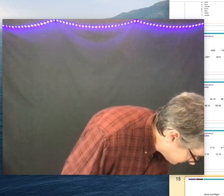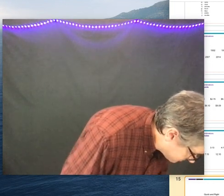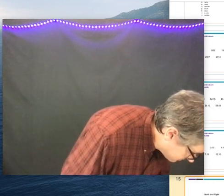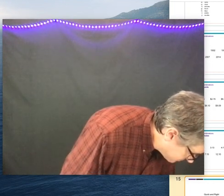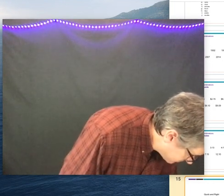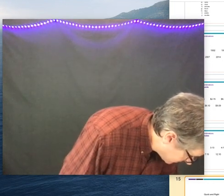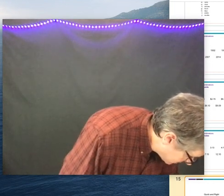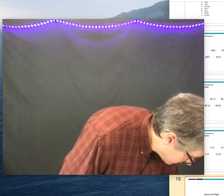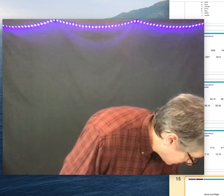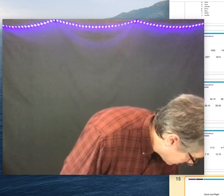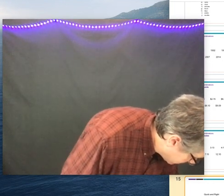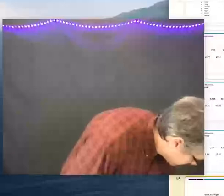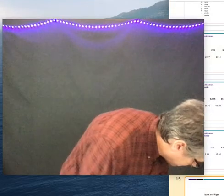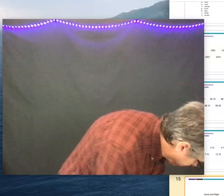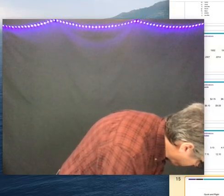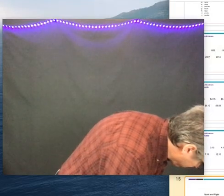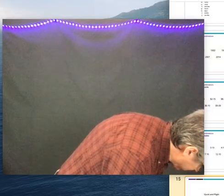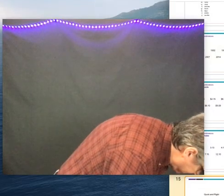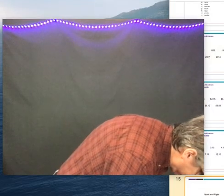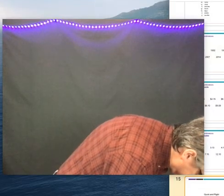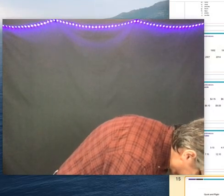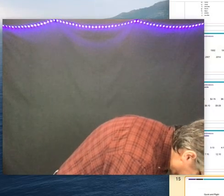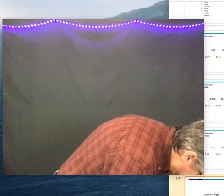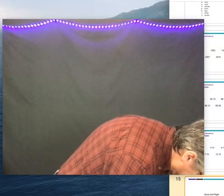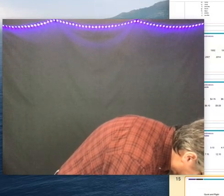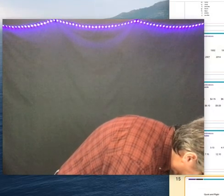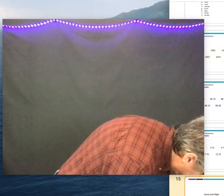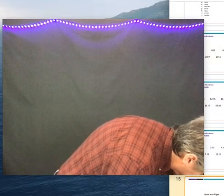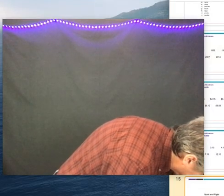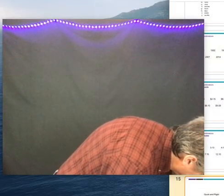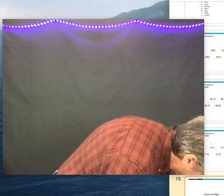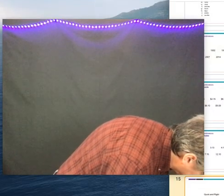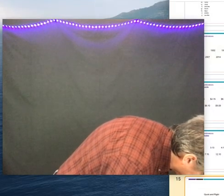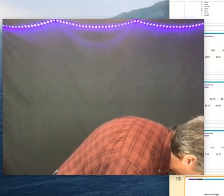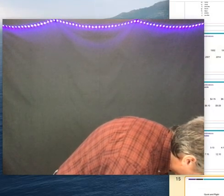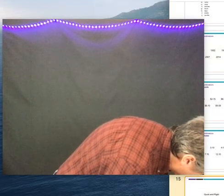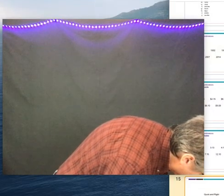Oops. Let me jump one forward.